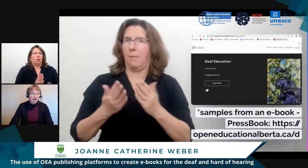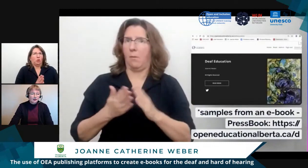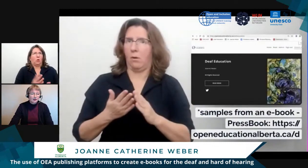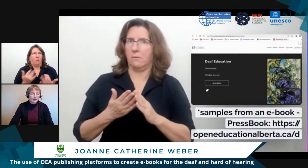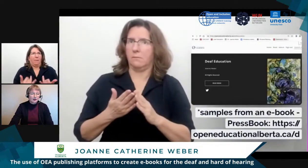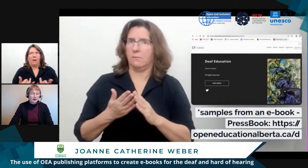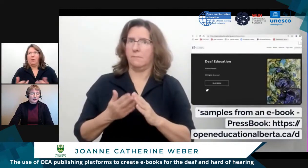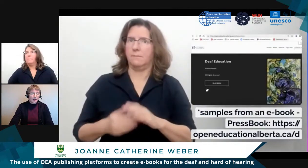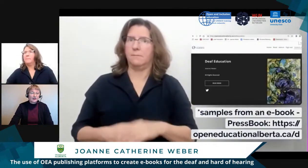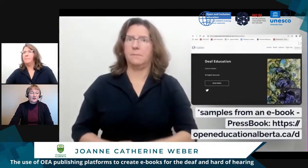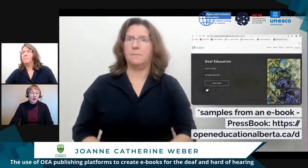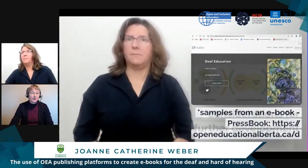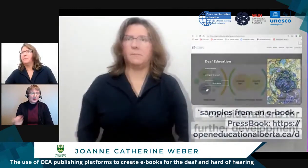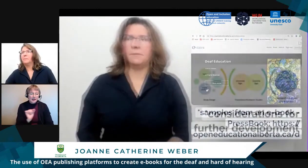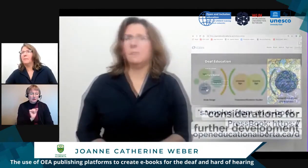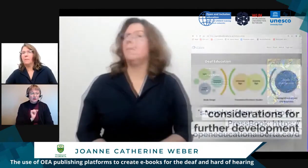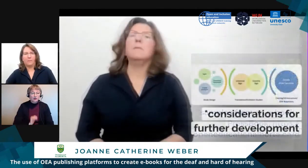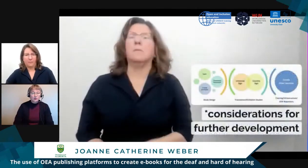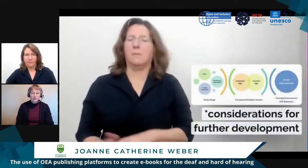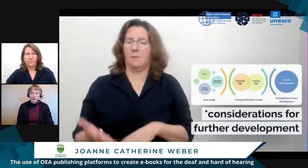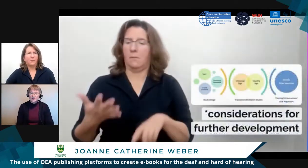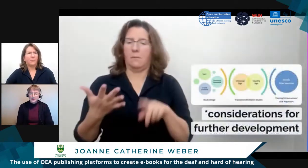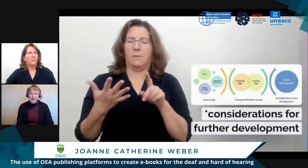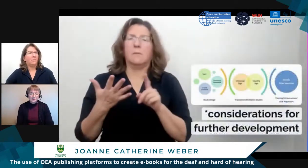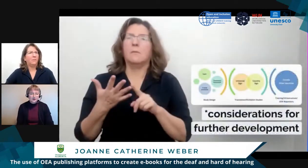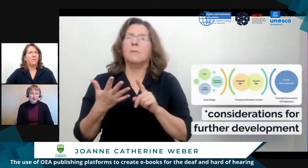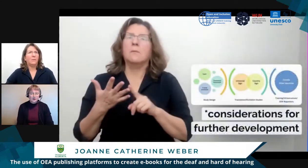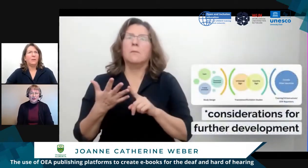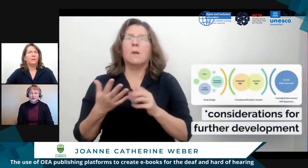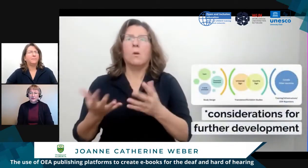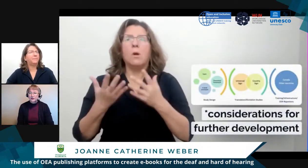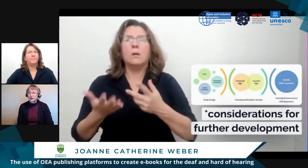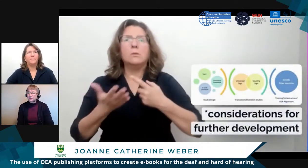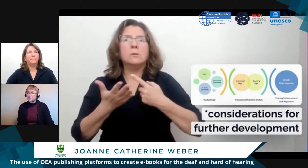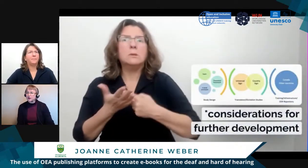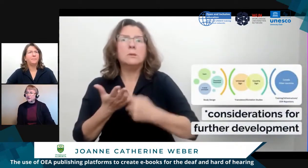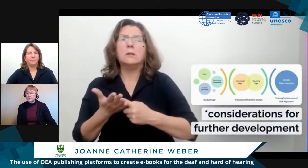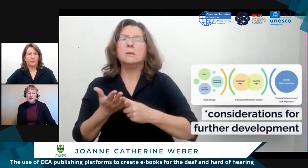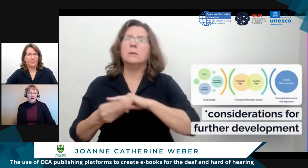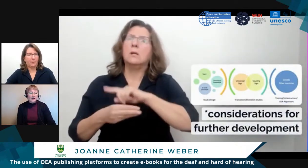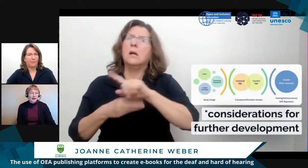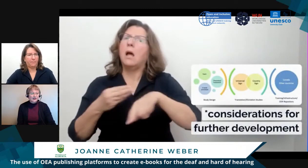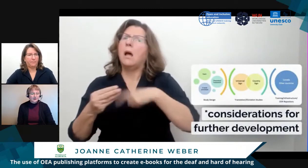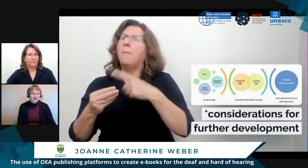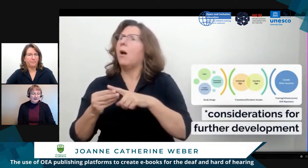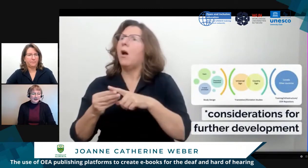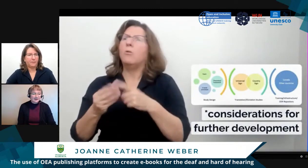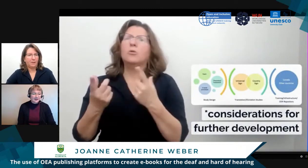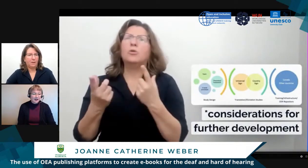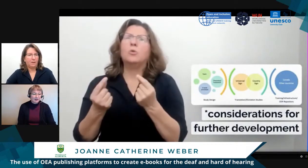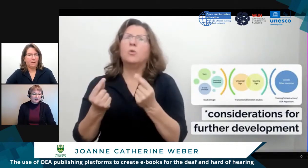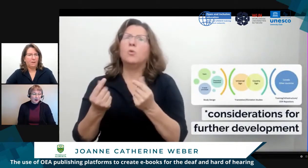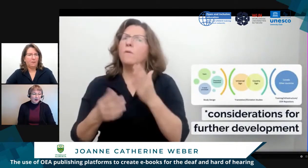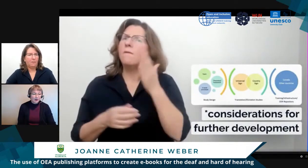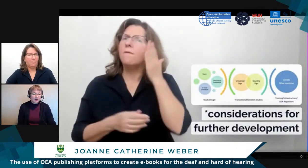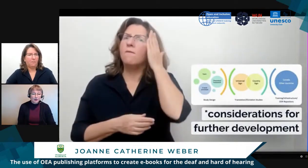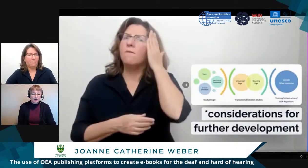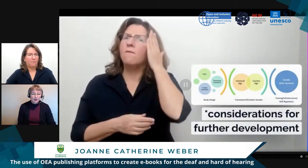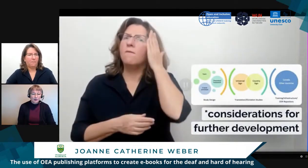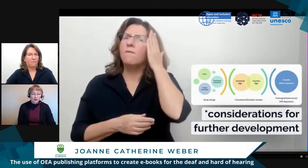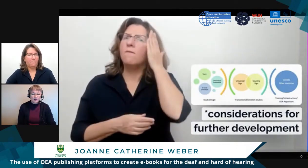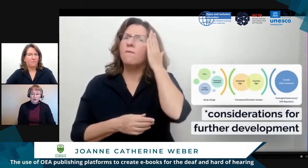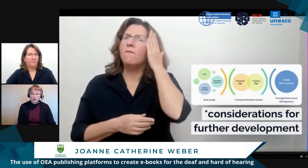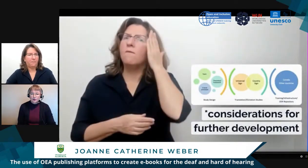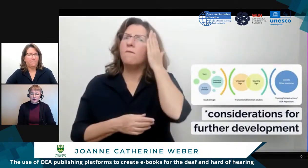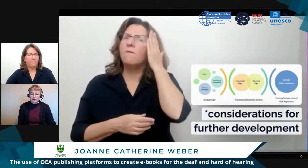streaming? I'll stop it now, Dr. Weber is saying, so that we can figure out the volume. I guess we didn't test that part